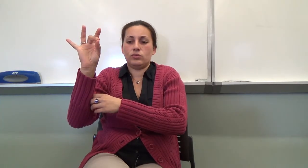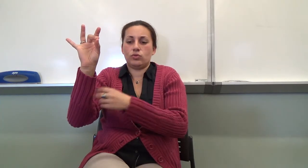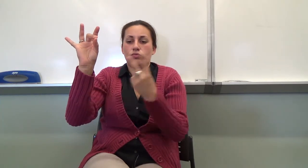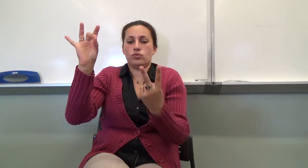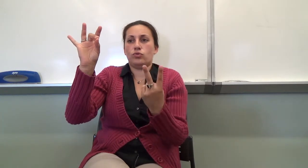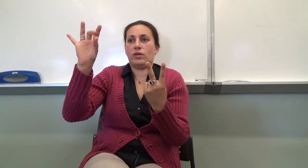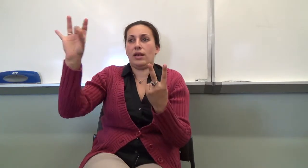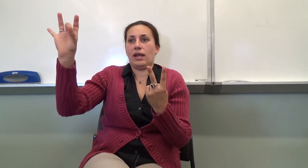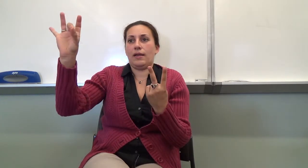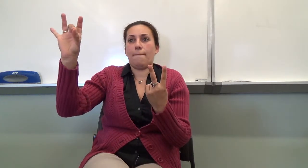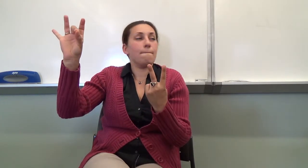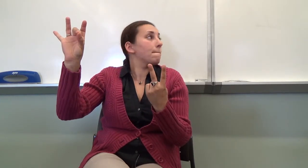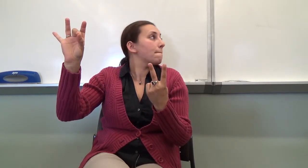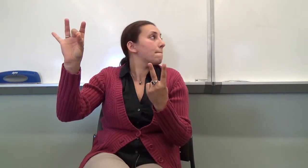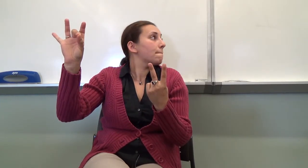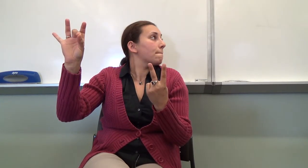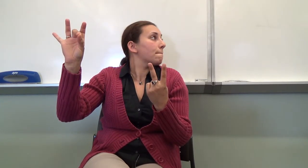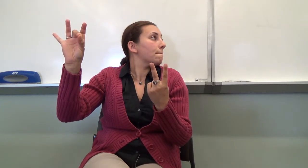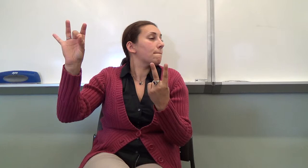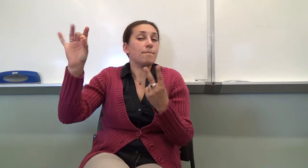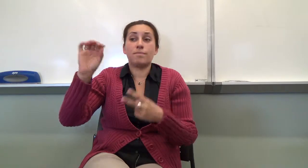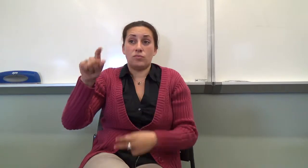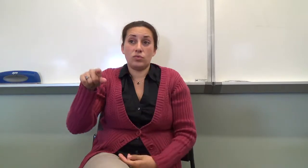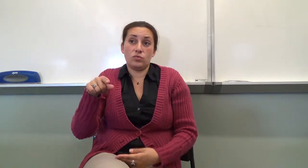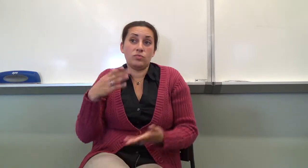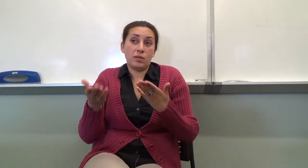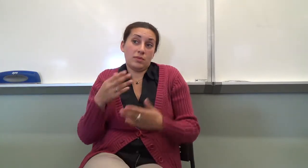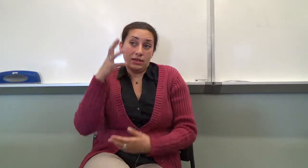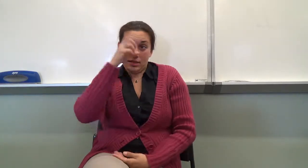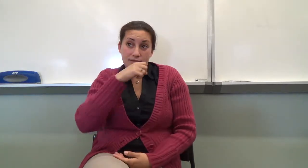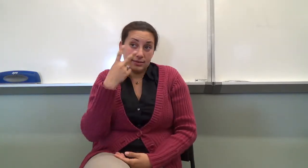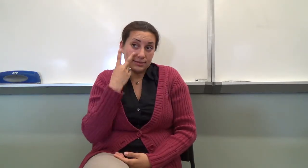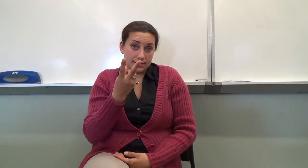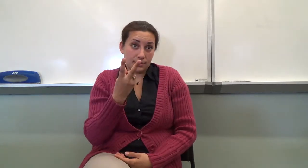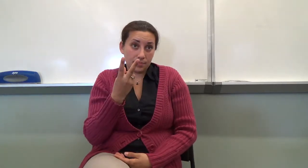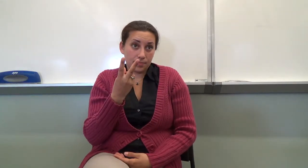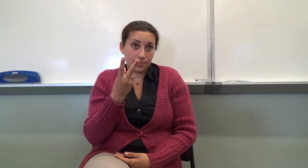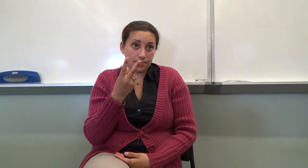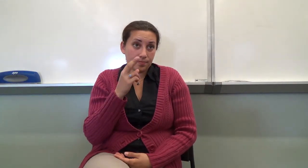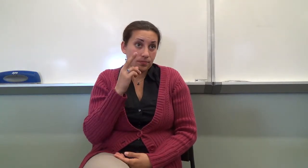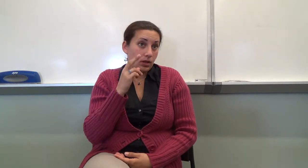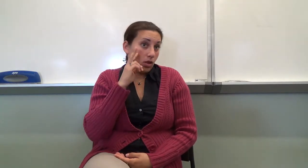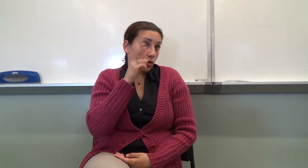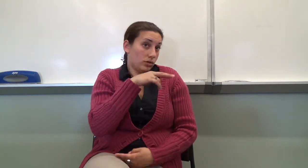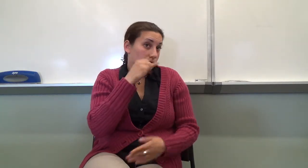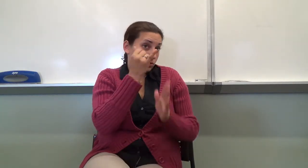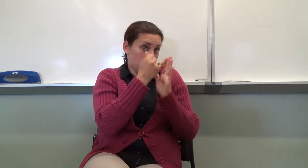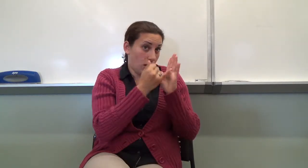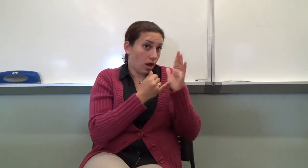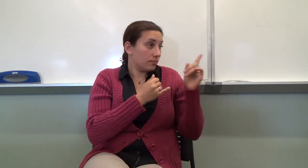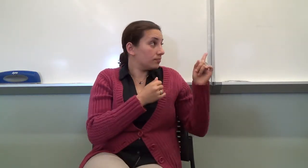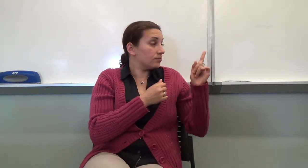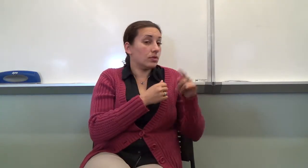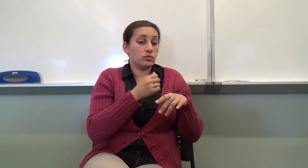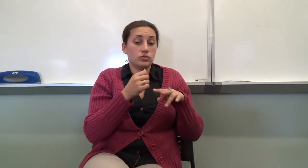And it turns out, as you might guess, just by looking at this roughly drawn diagram, that 2 and 8 are equal to each